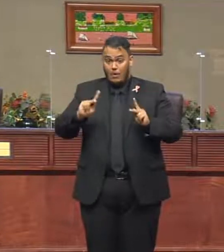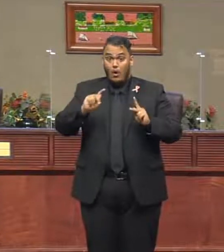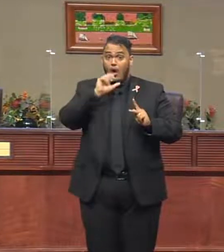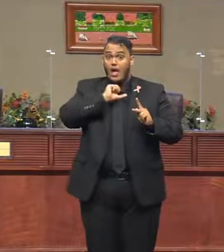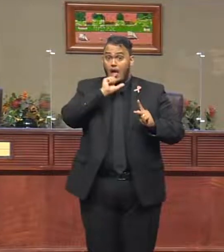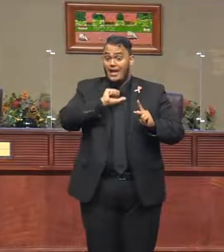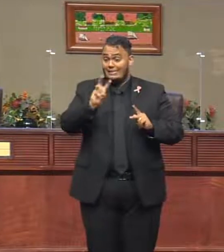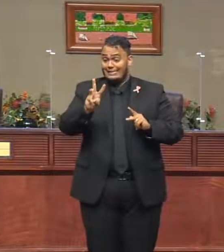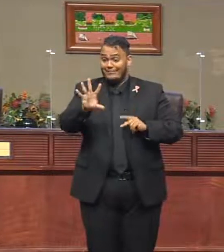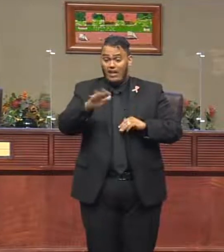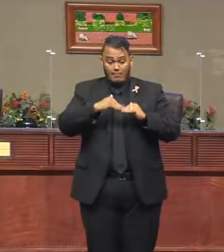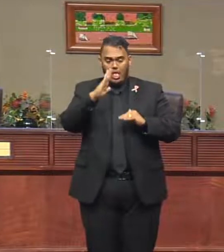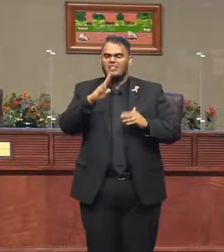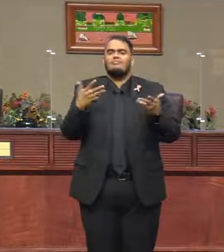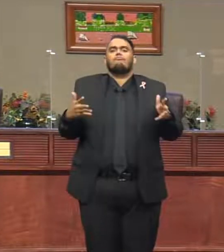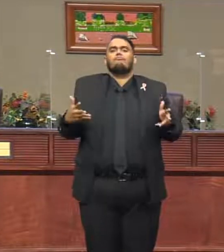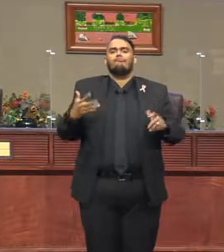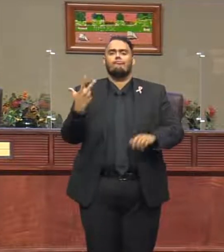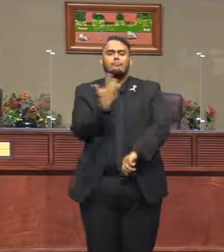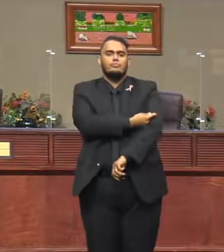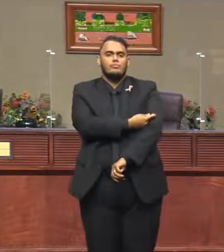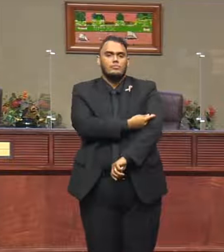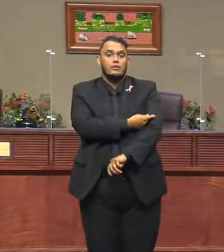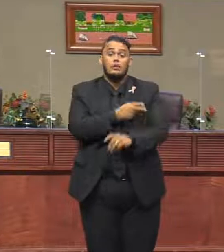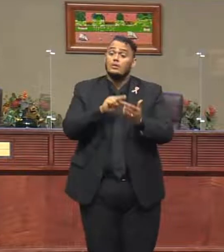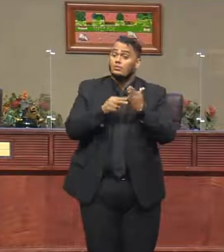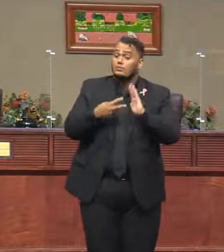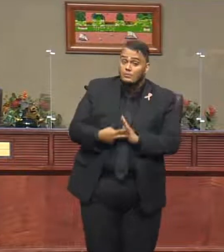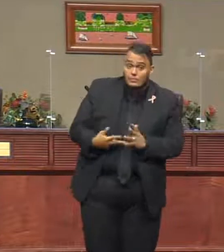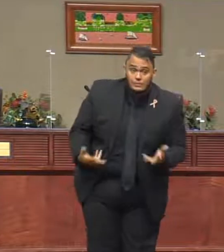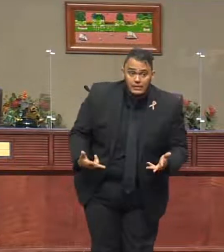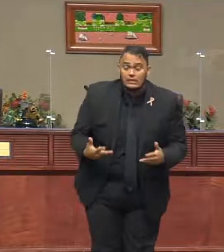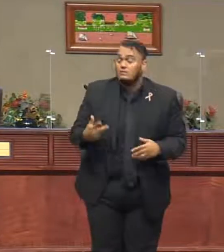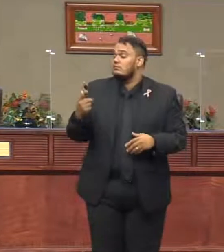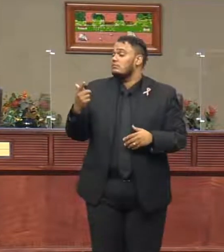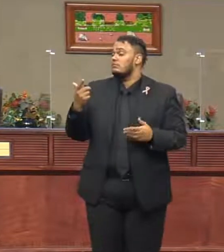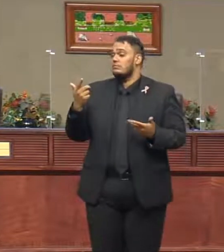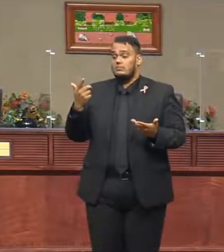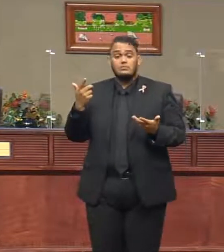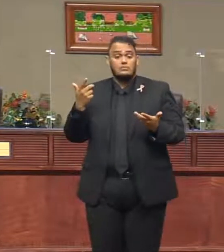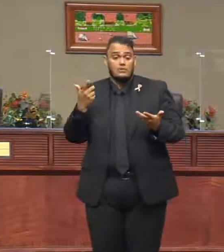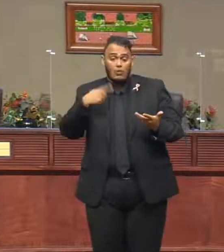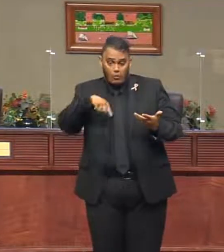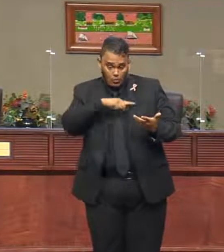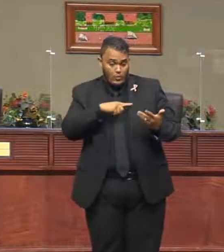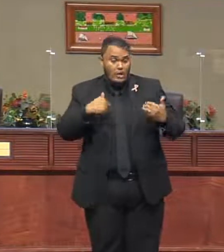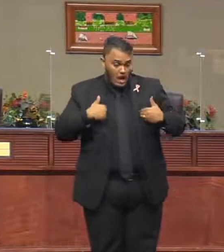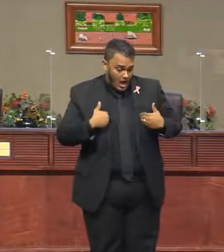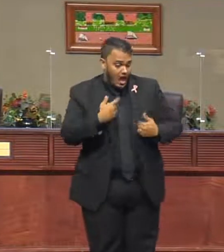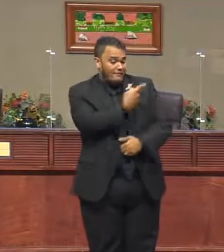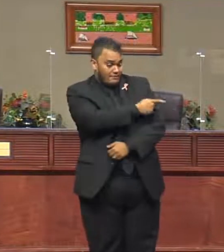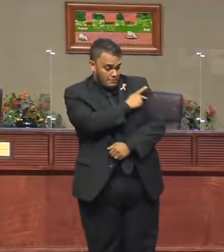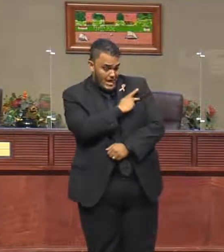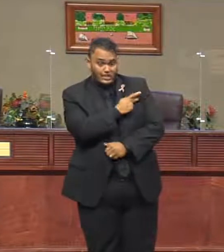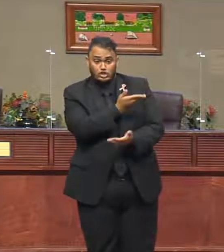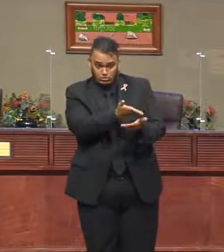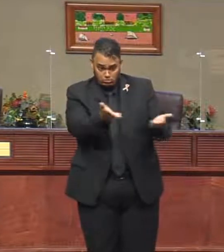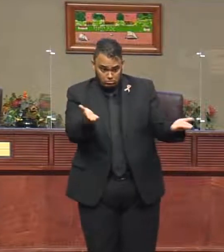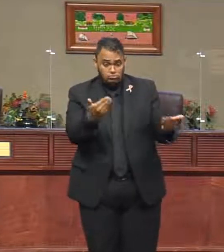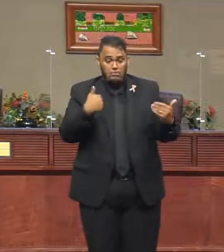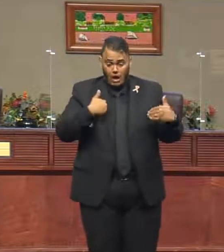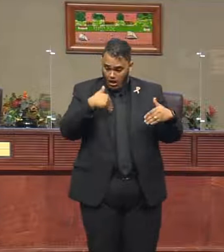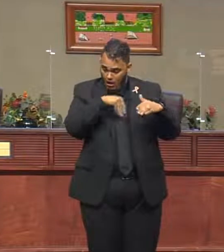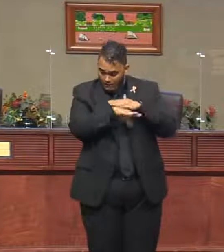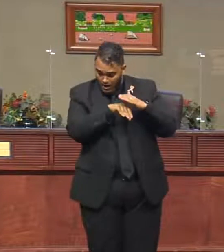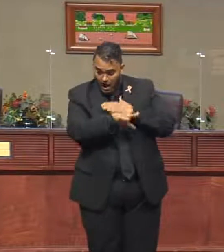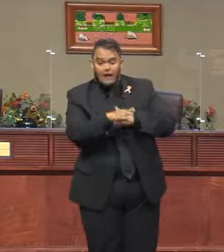gotten their patients access to the vaccine. We still need to get